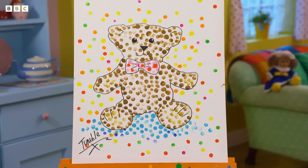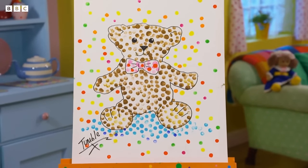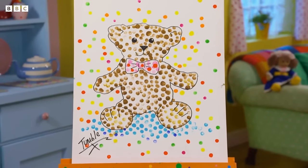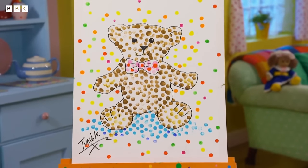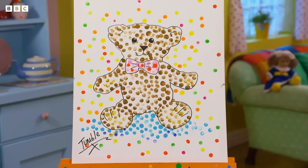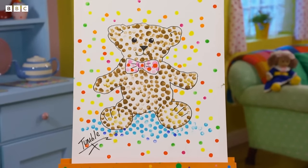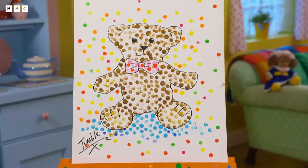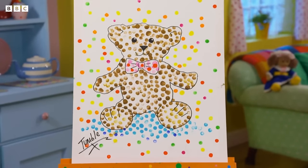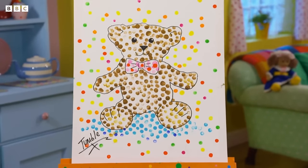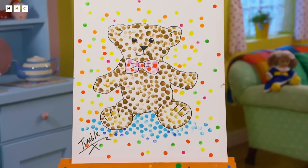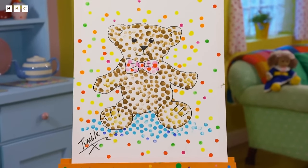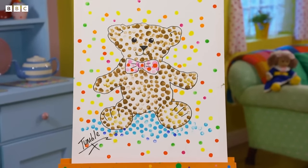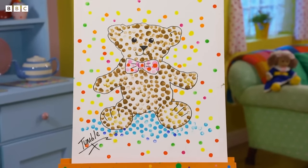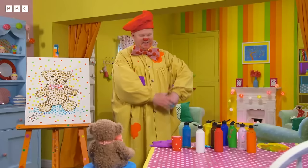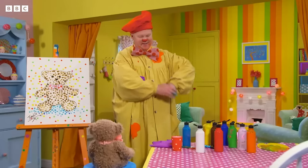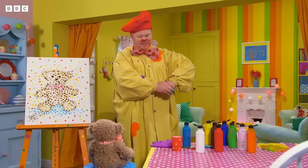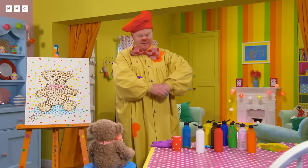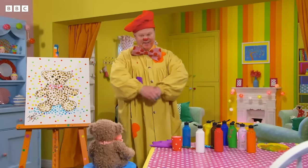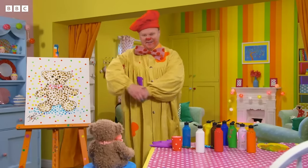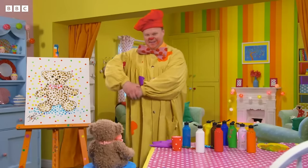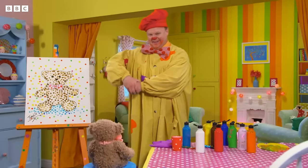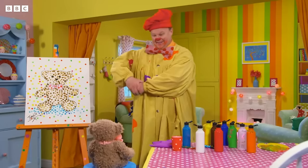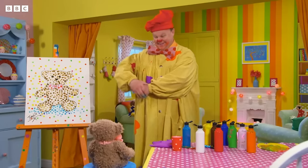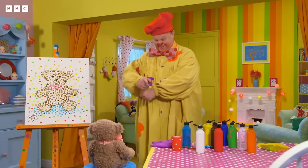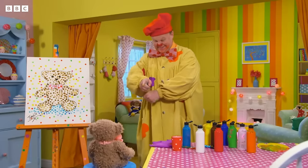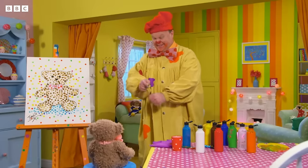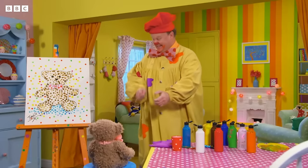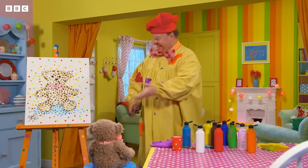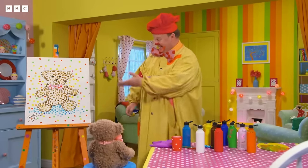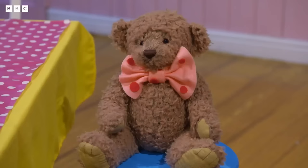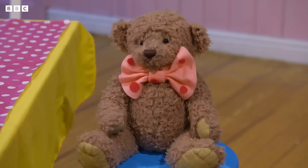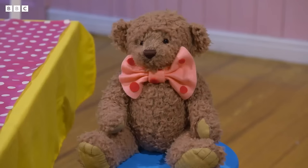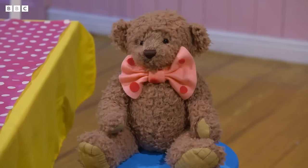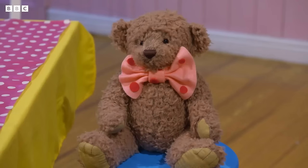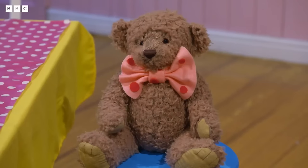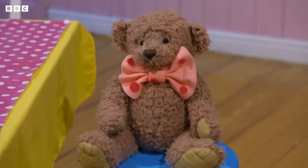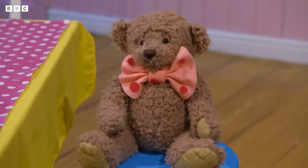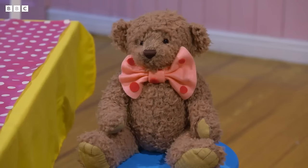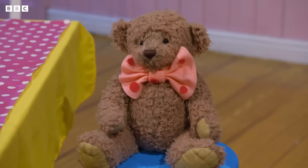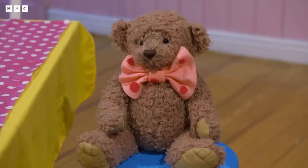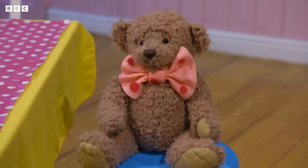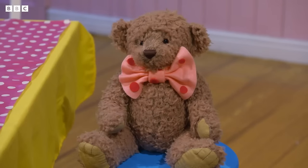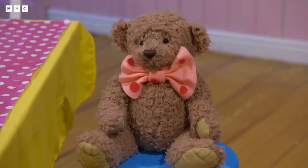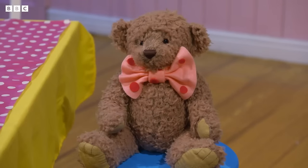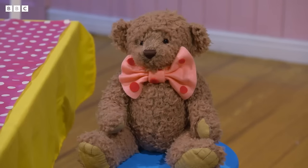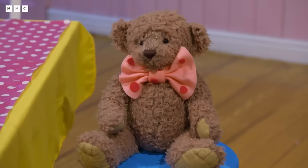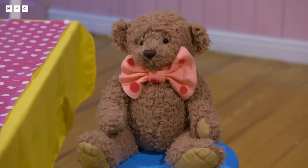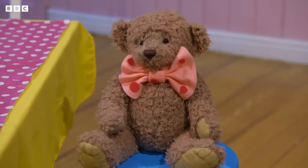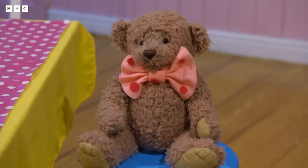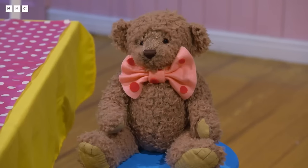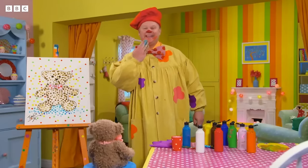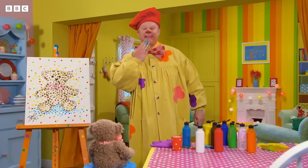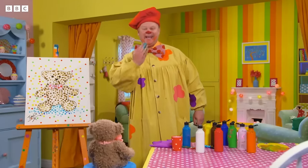Wow, Artie's Tumbly. Well done. It looks just like Tumble Ted. Thank